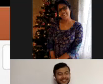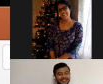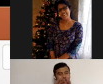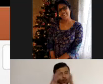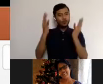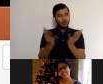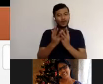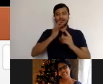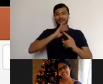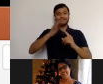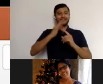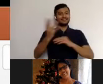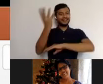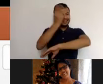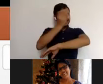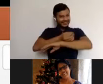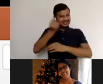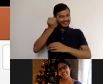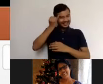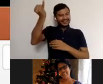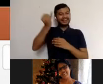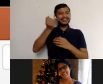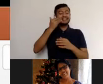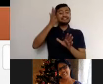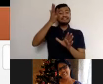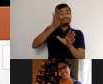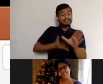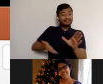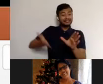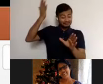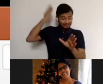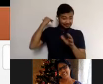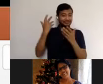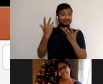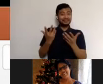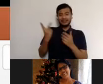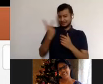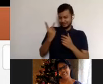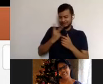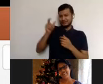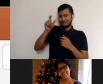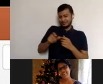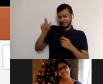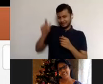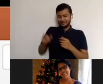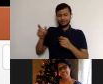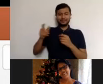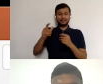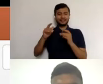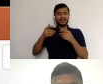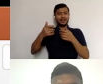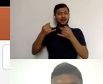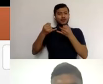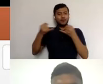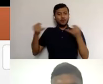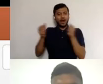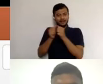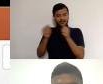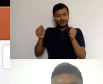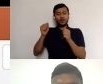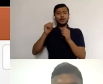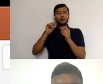ago that myself and a gentleman named Reza Jafari, who is an advisor to the Wireless Broadband Alliance, long